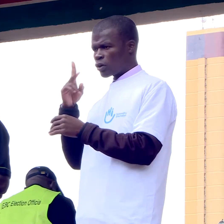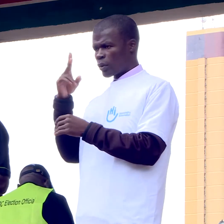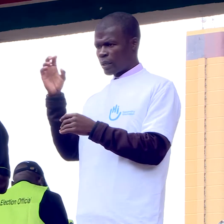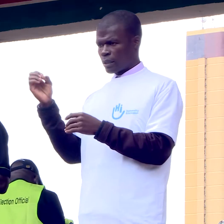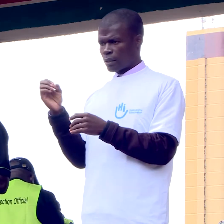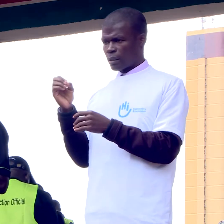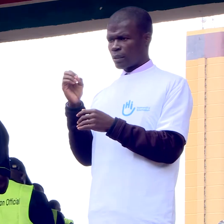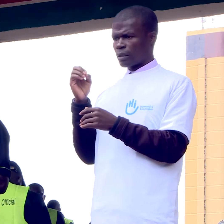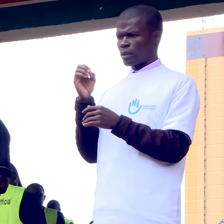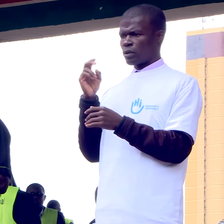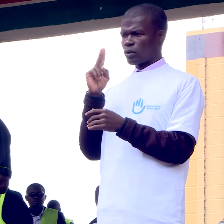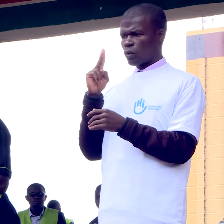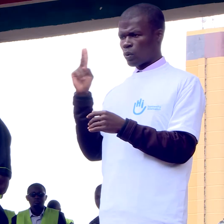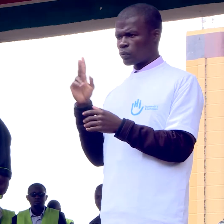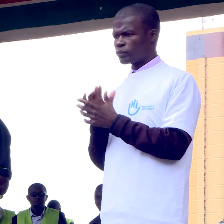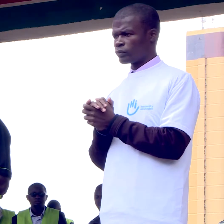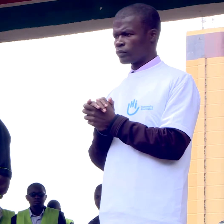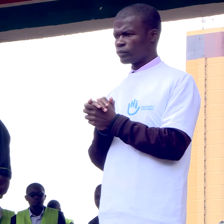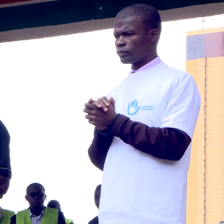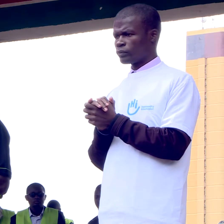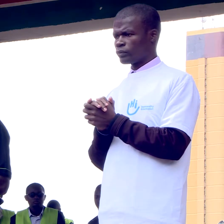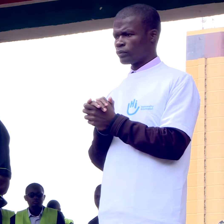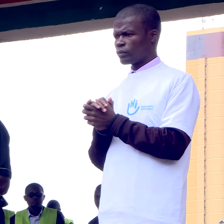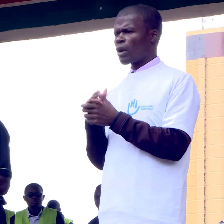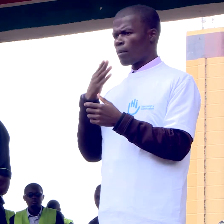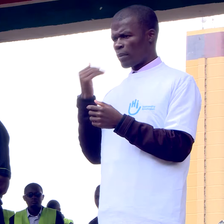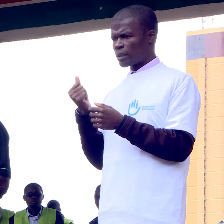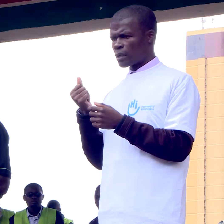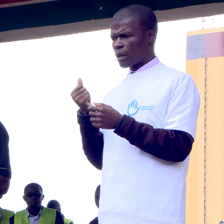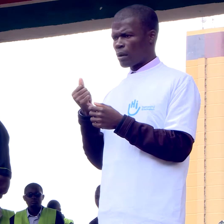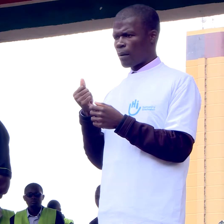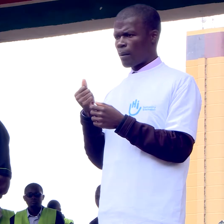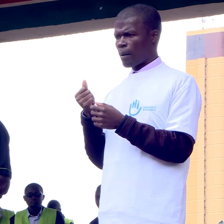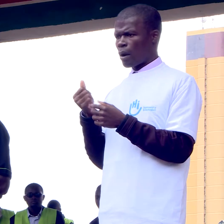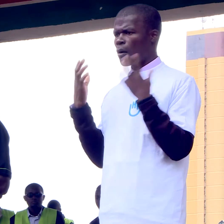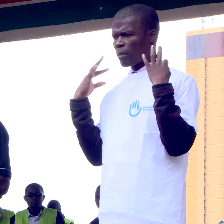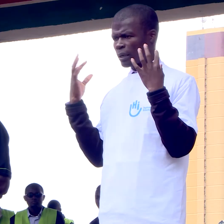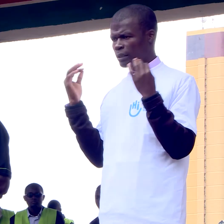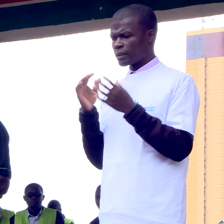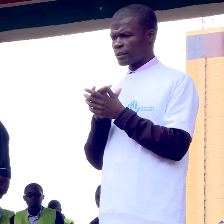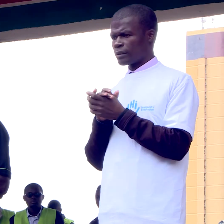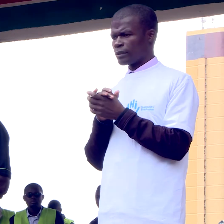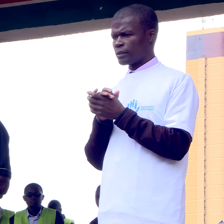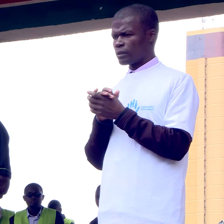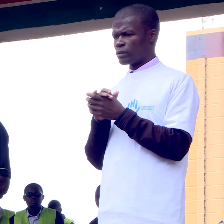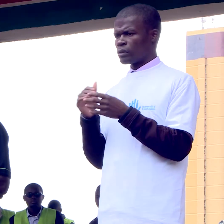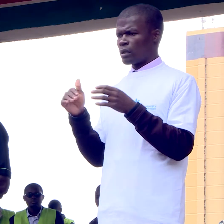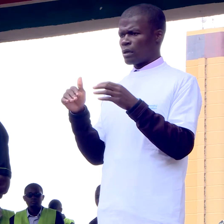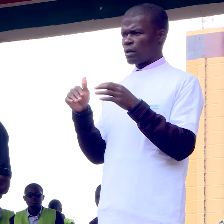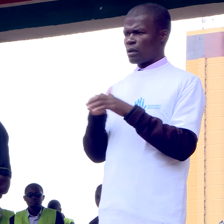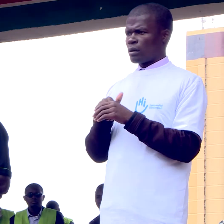Ladies and gentlemen, the best practice in electoral management is adherence to the electoral